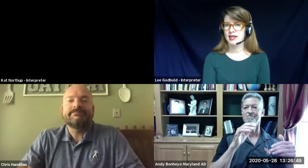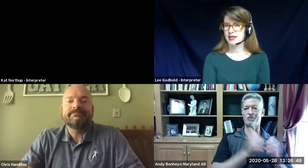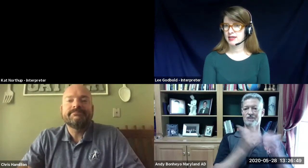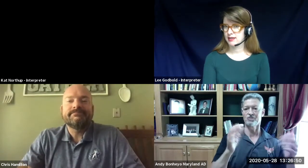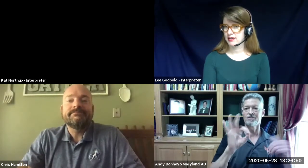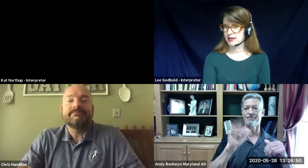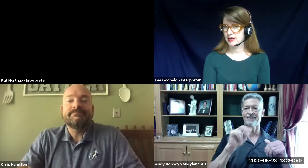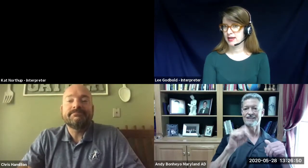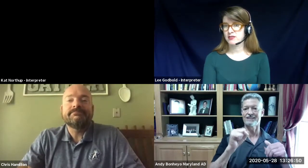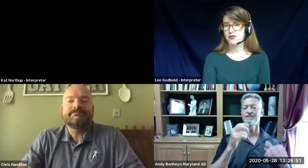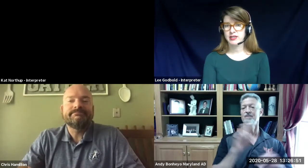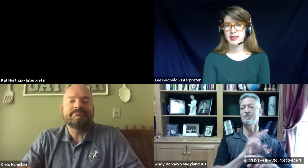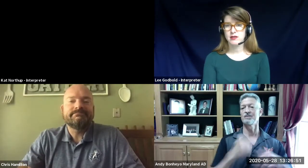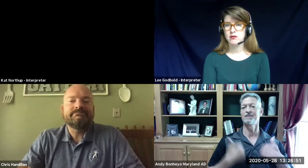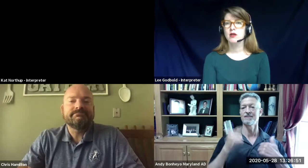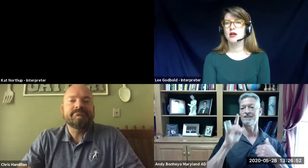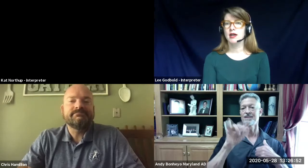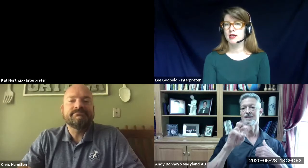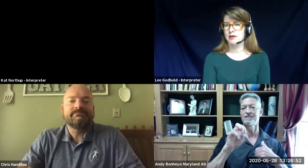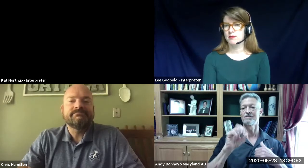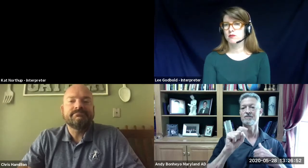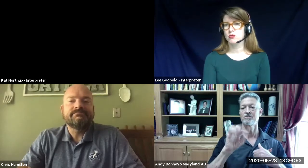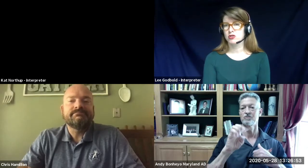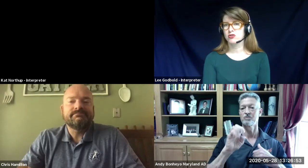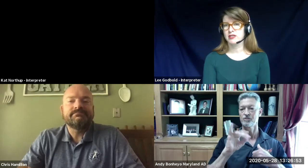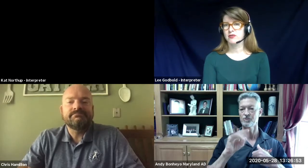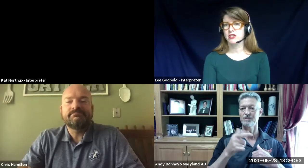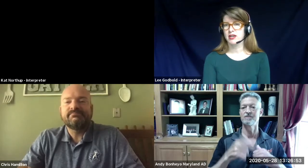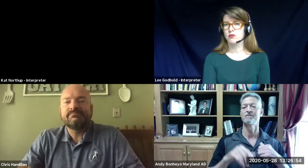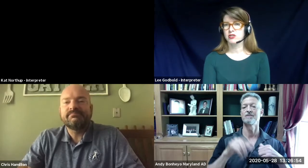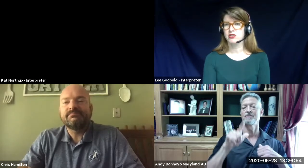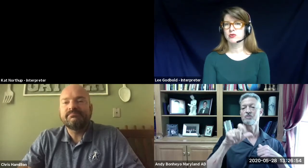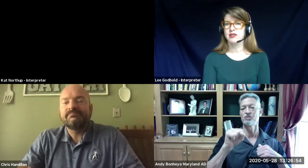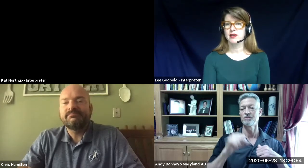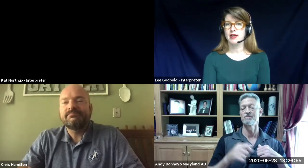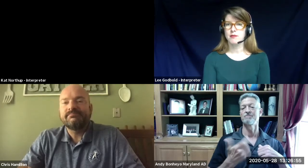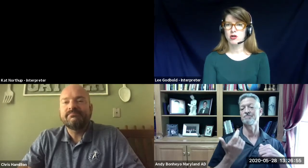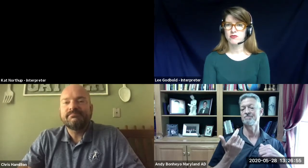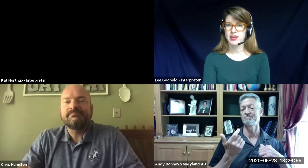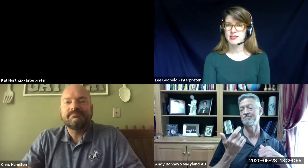Yeah, as of right now, we're trying to figure out what to do with our